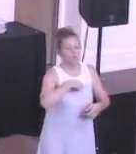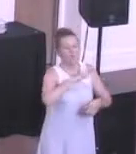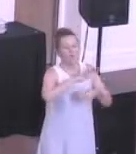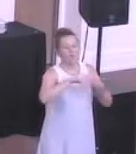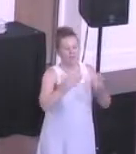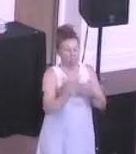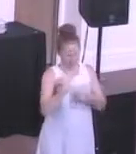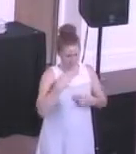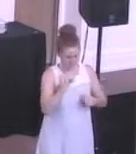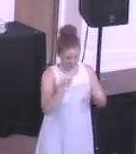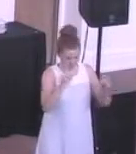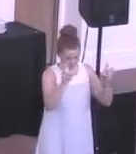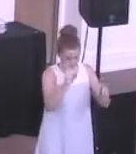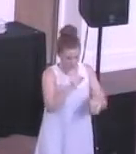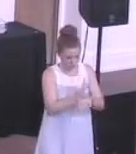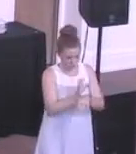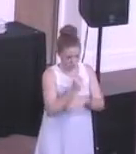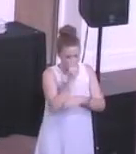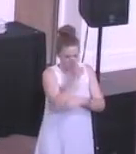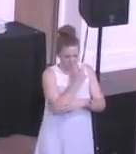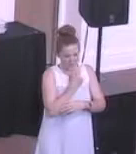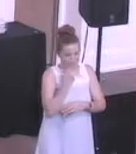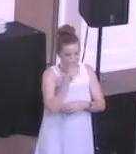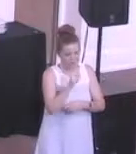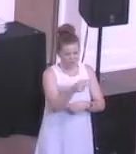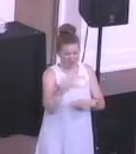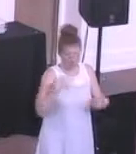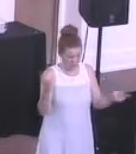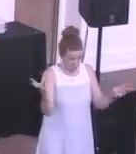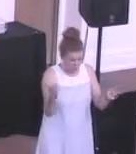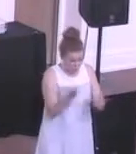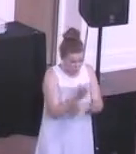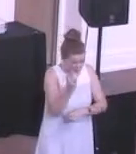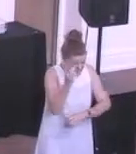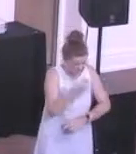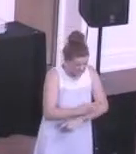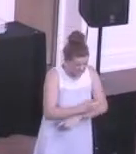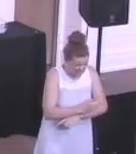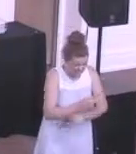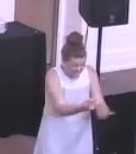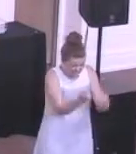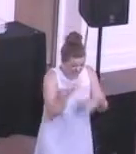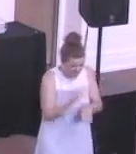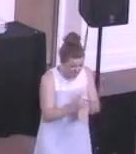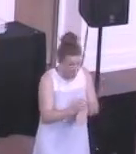right? You just had the worst day. You come into church. How you doing? Oh, great. Yeah. I'm